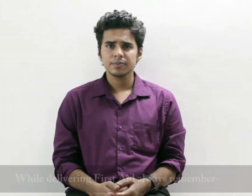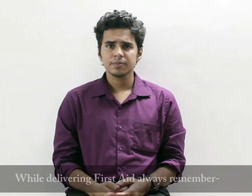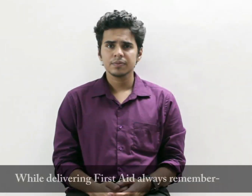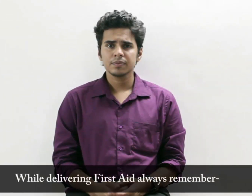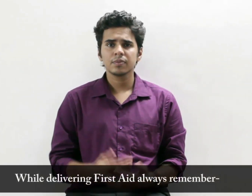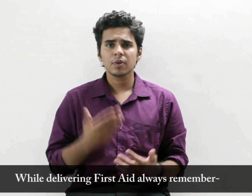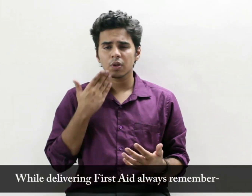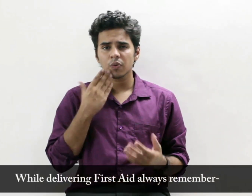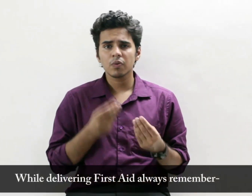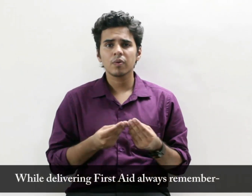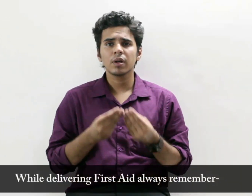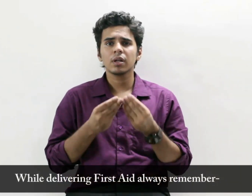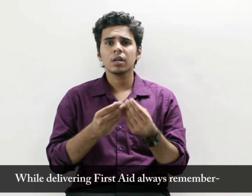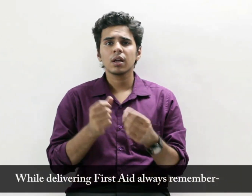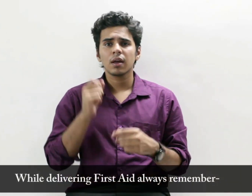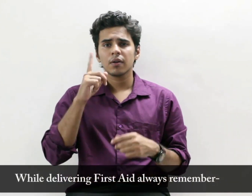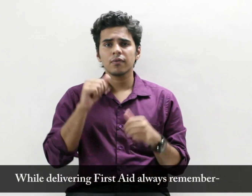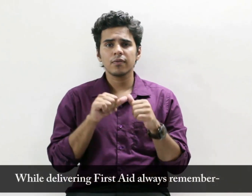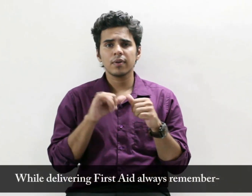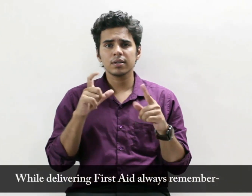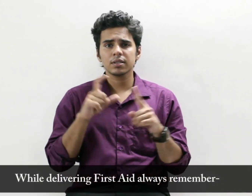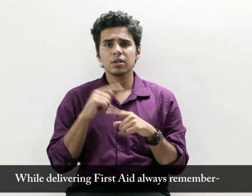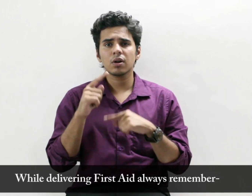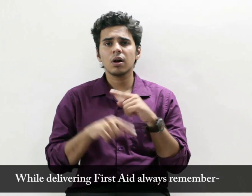While delivering first aid, always remember: